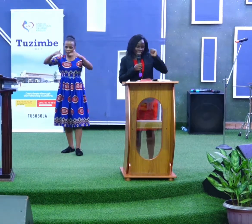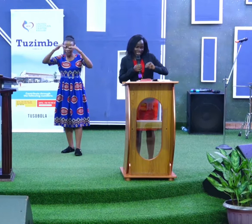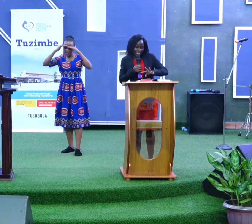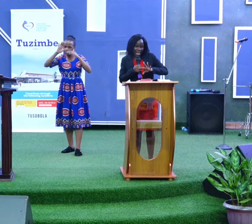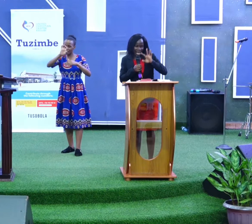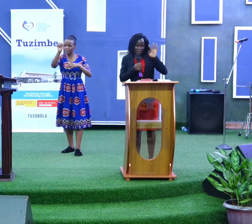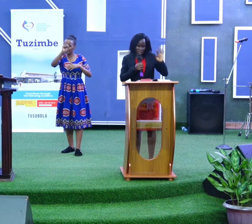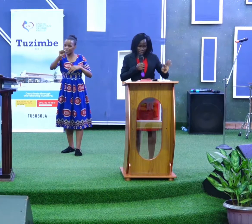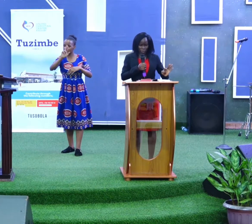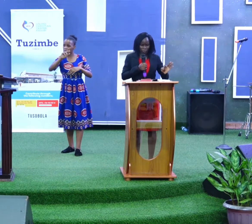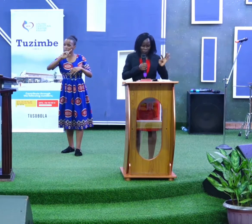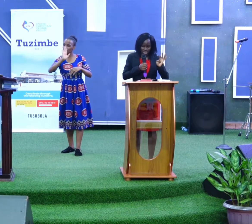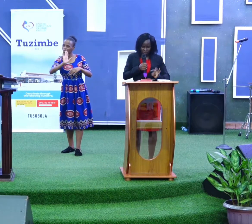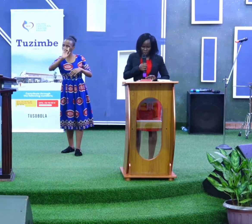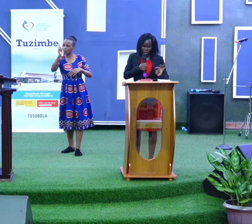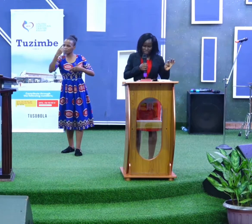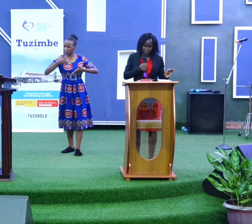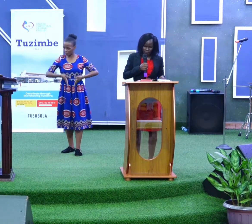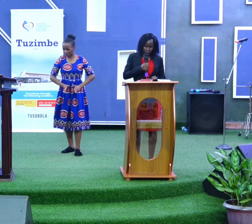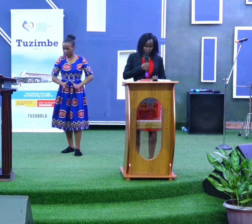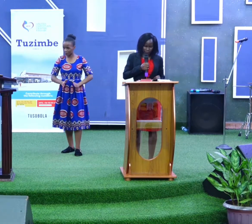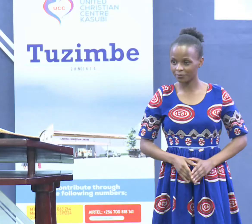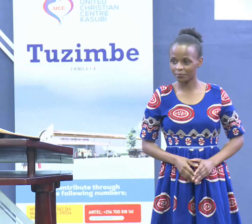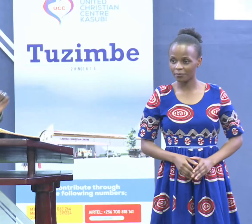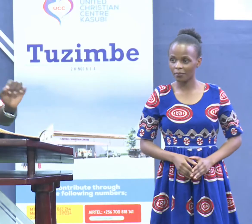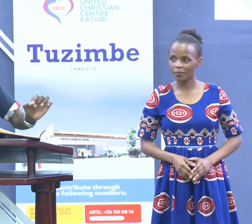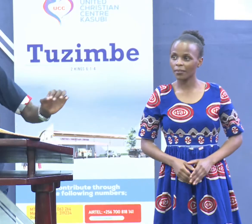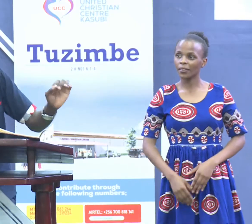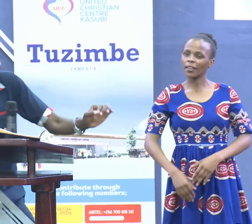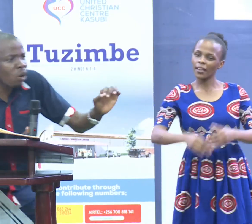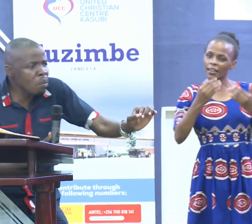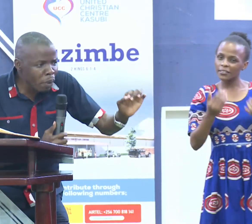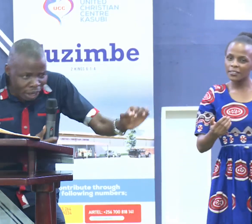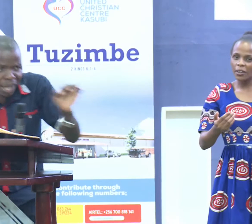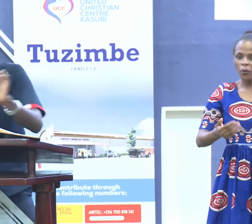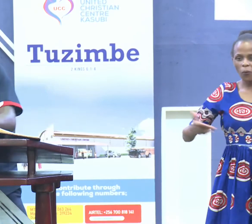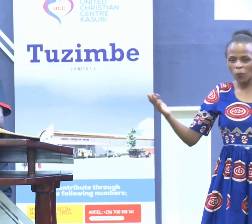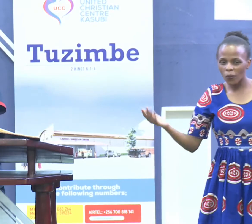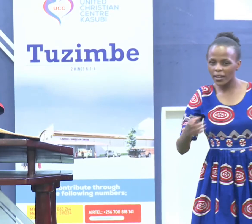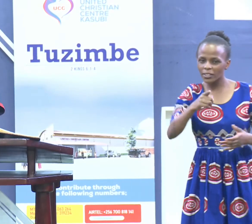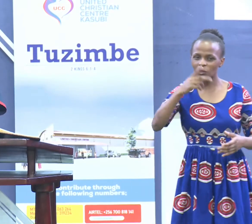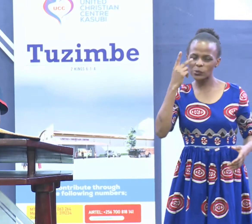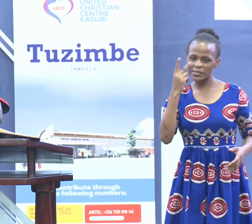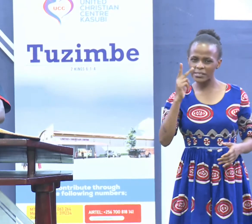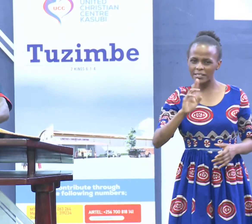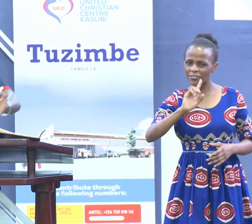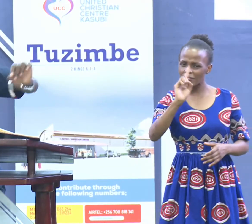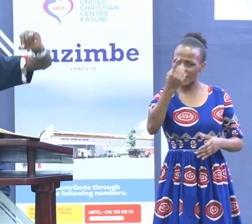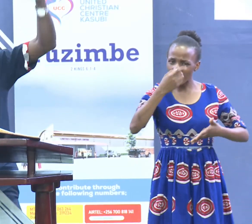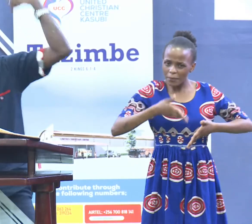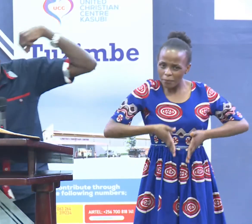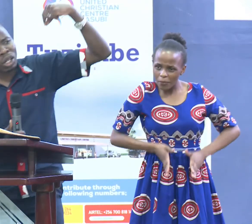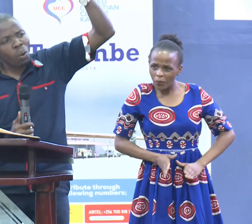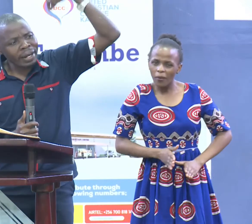he added that I am Esau, your firstborn. Kati buli wolaba omwana wo omubereberye. Wherever you see the